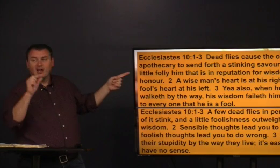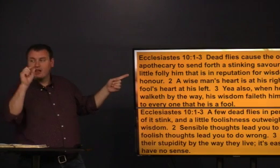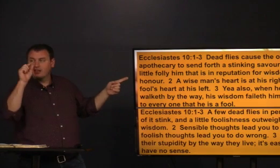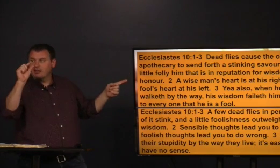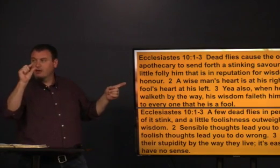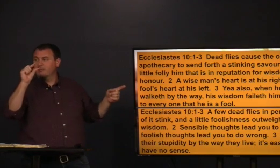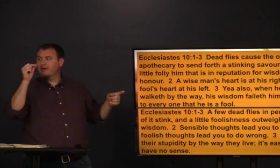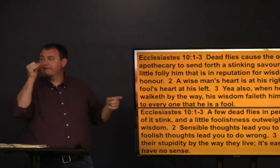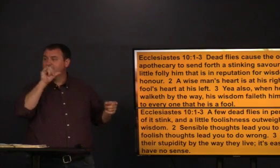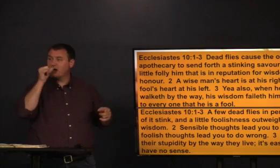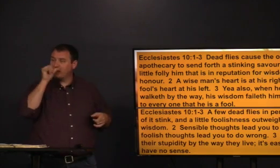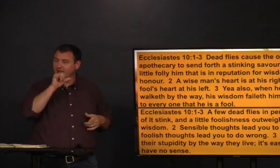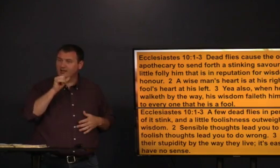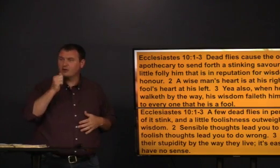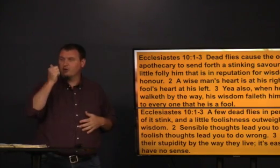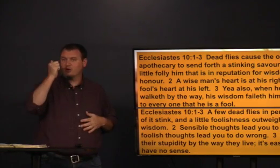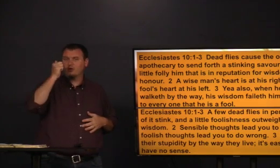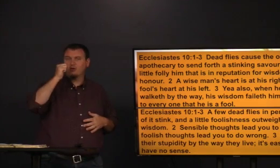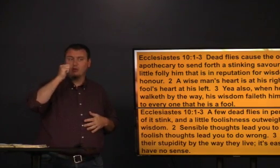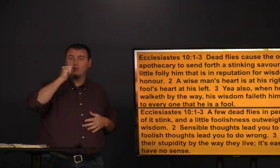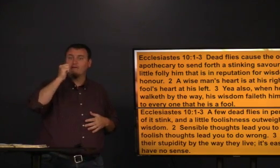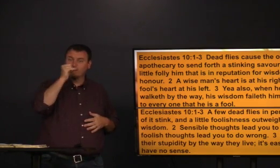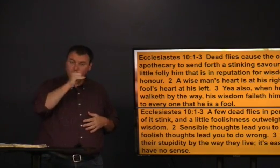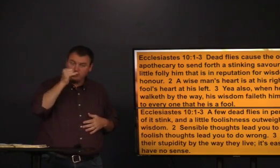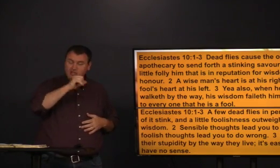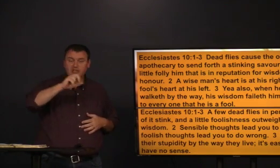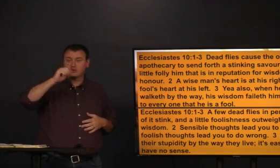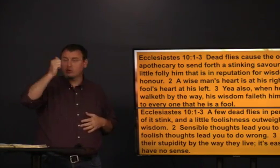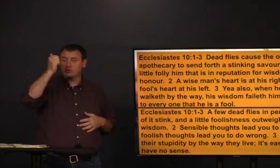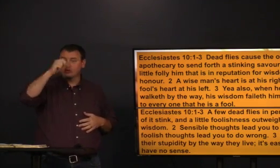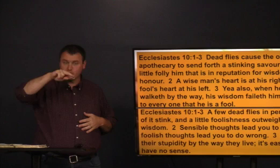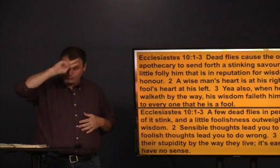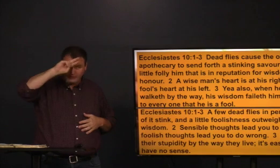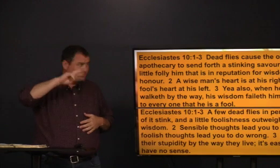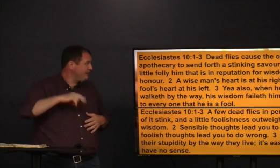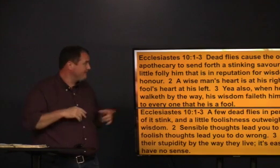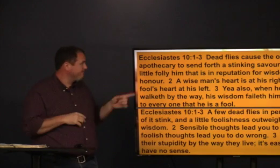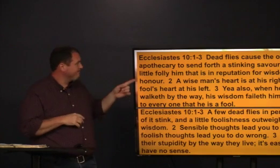A little bit of folly or foolishness or stupidity